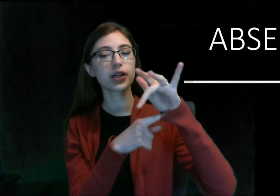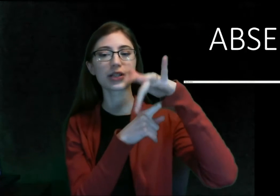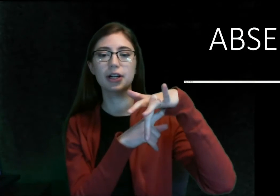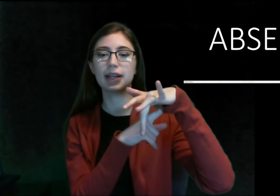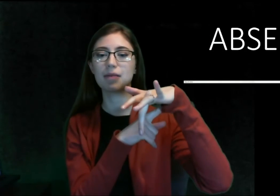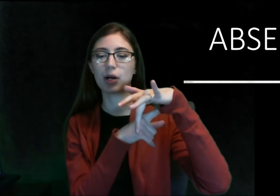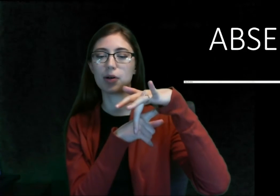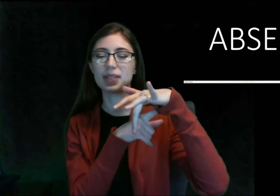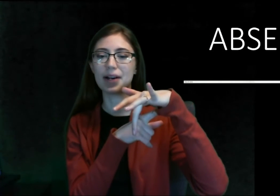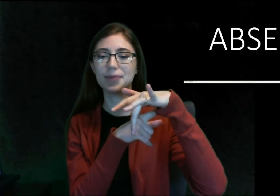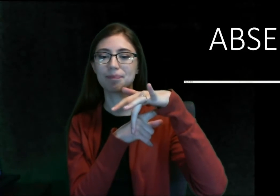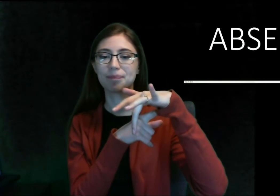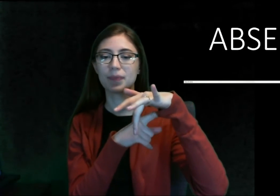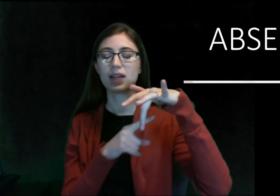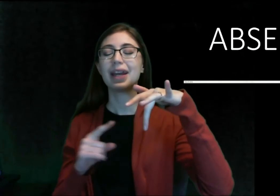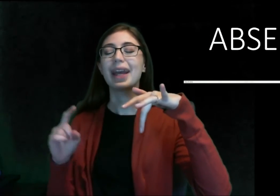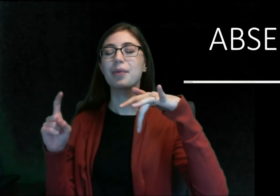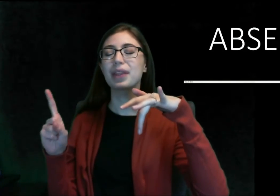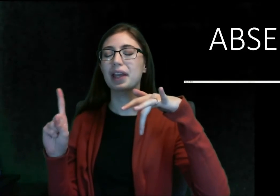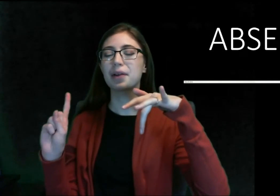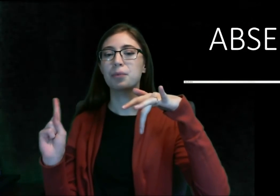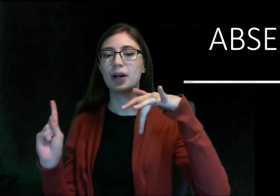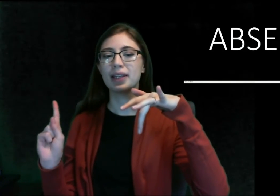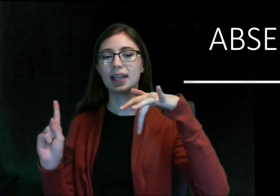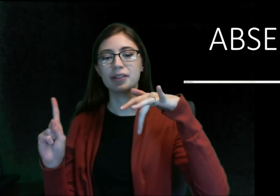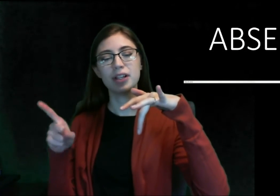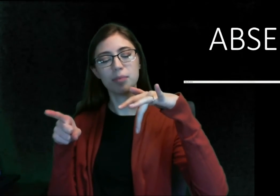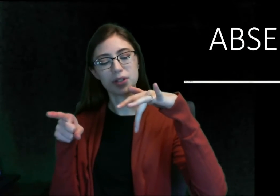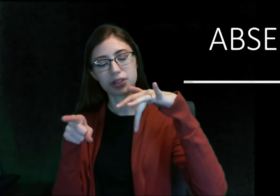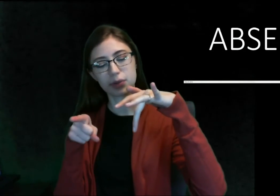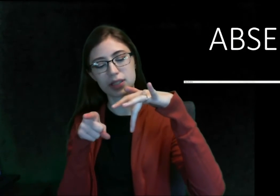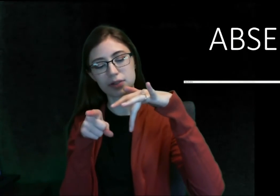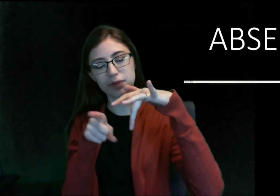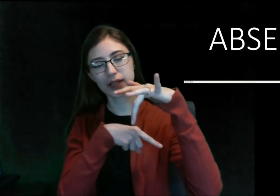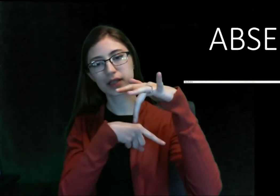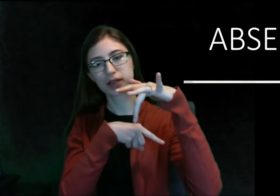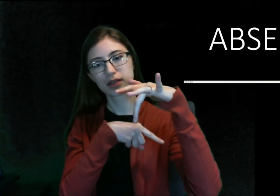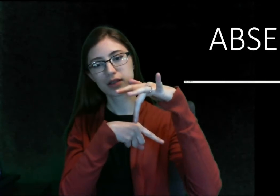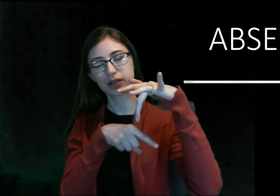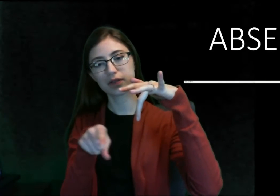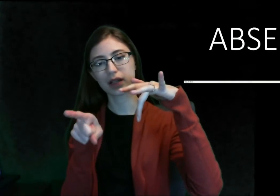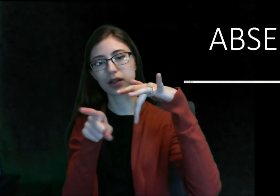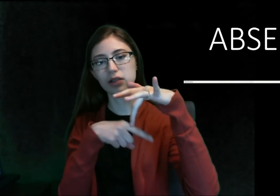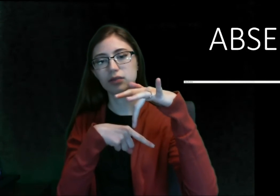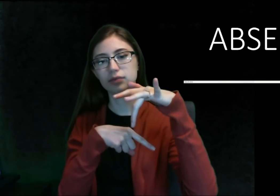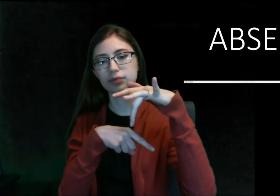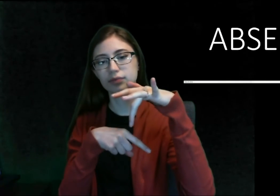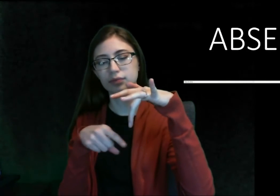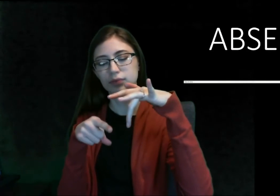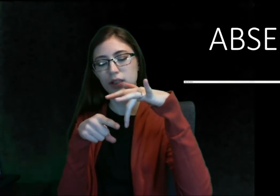turn it palm down. And with a 1 hand shape, you're just going to flick your finger